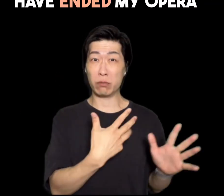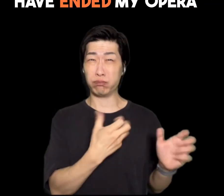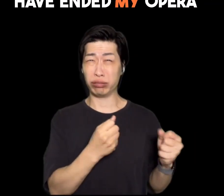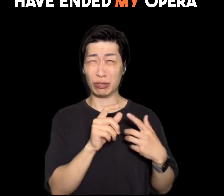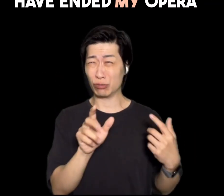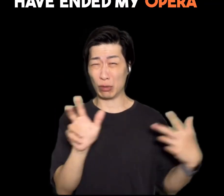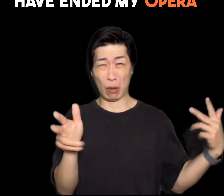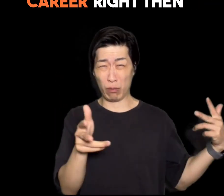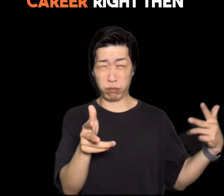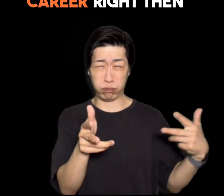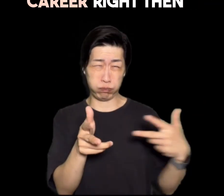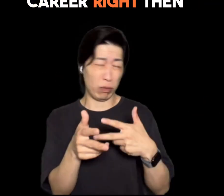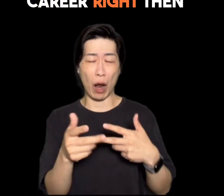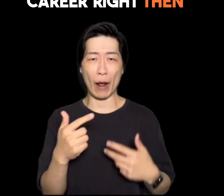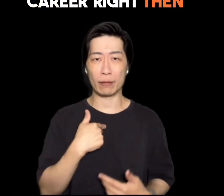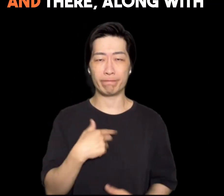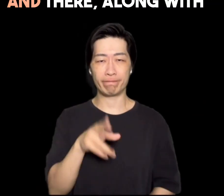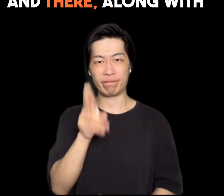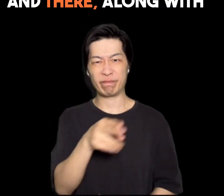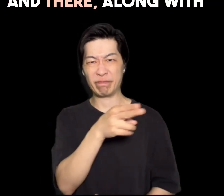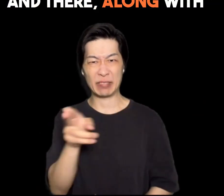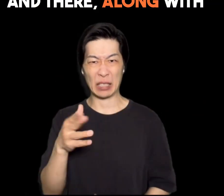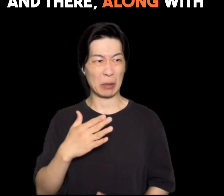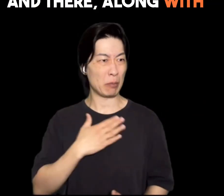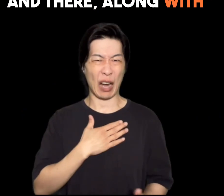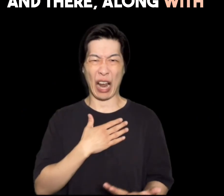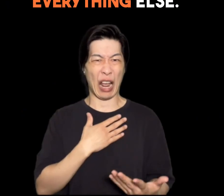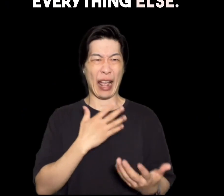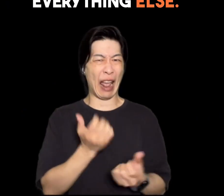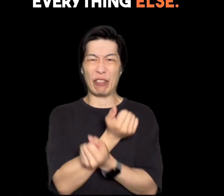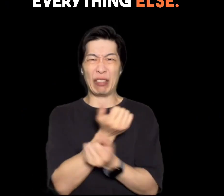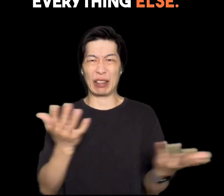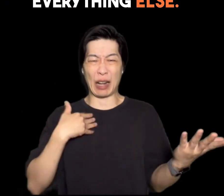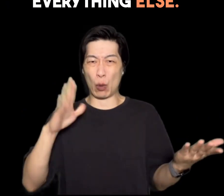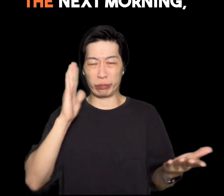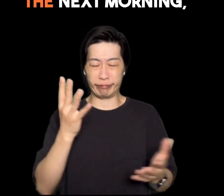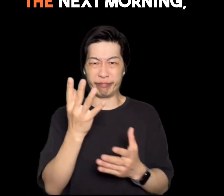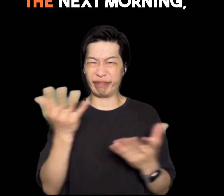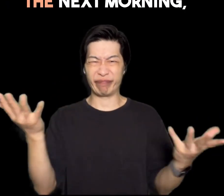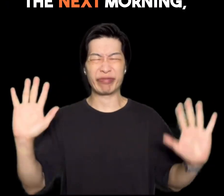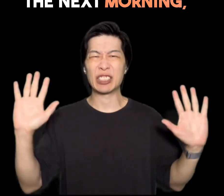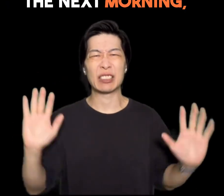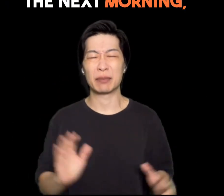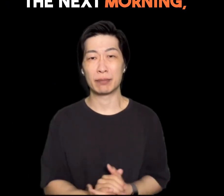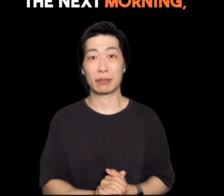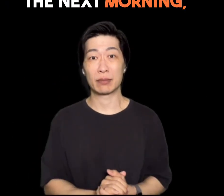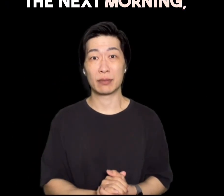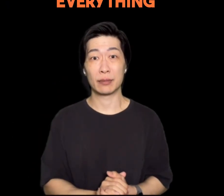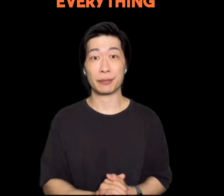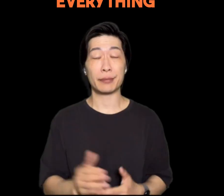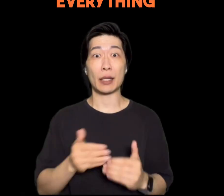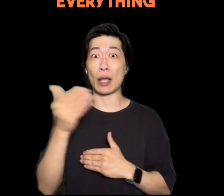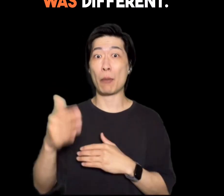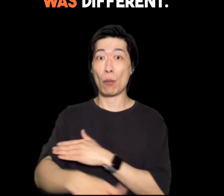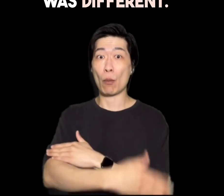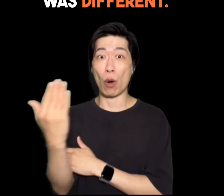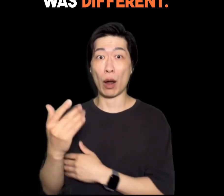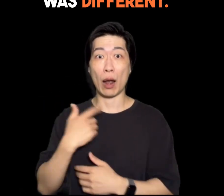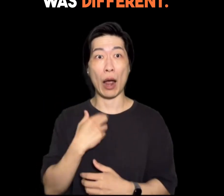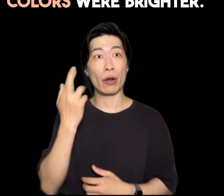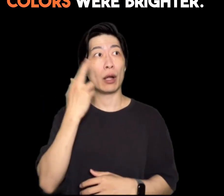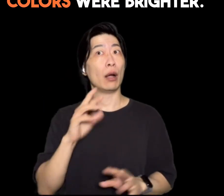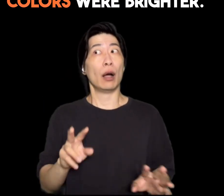would have ended my opera career right then and there, along with everything else. The next morning, everything was